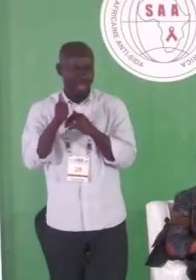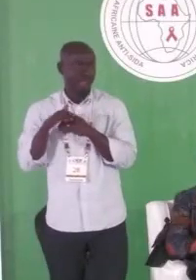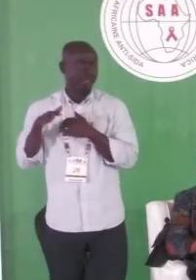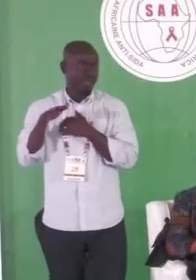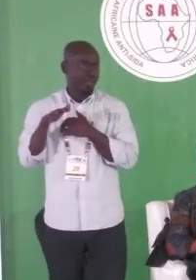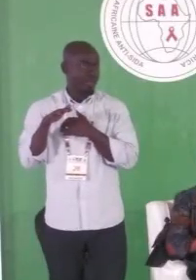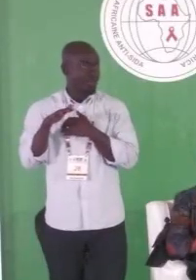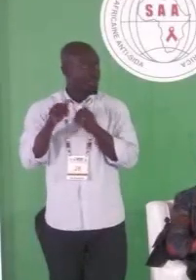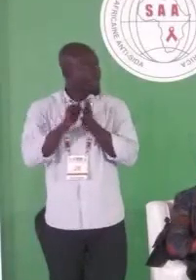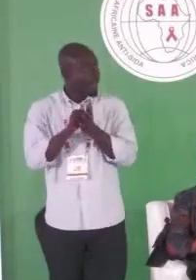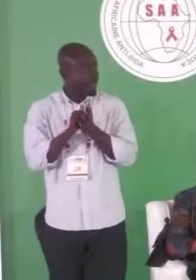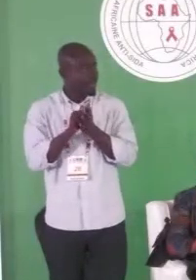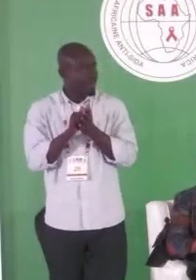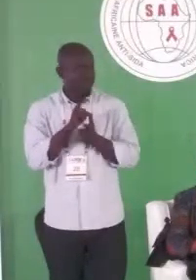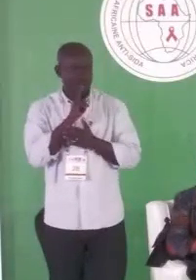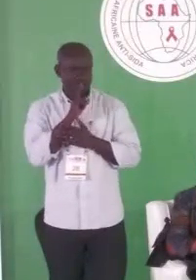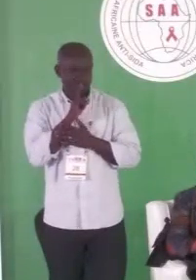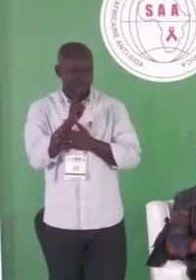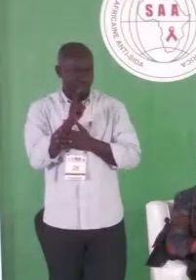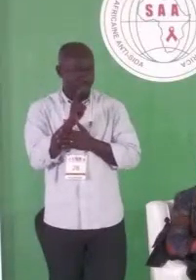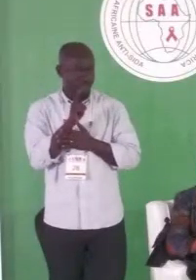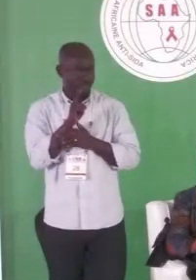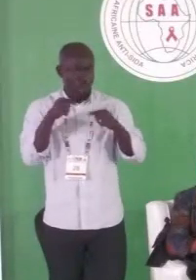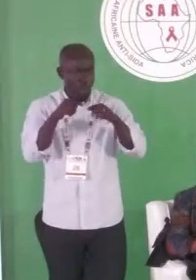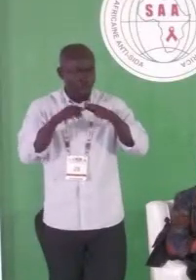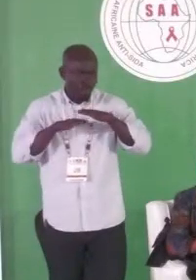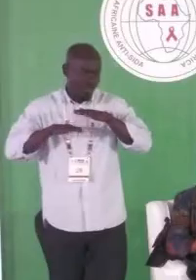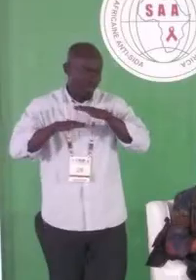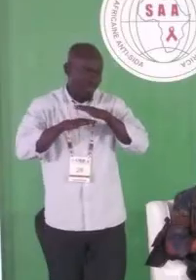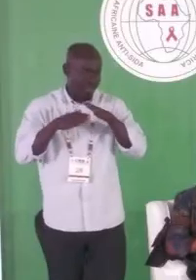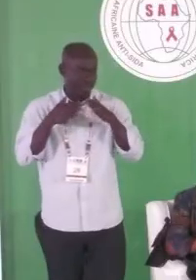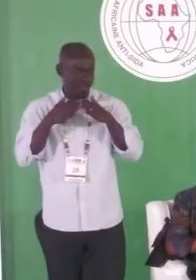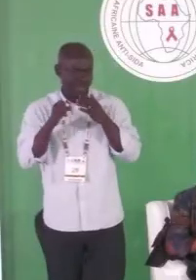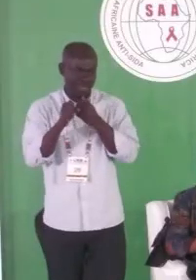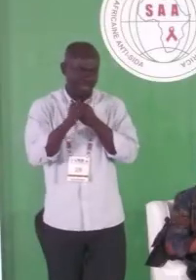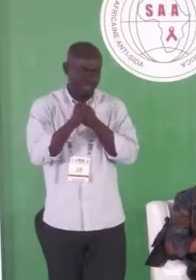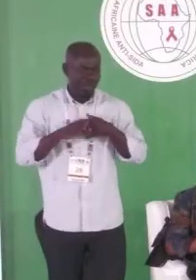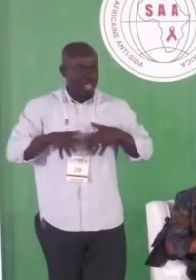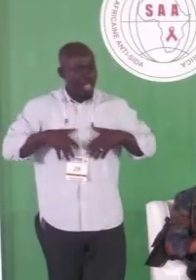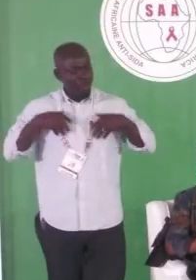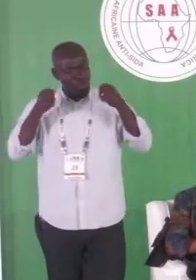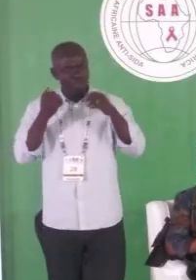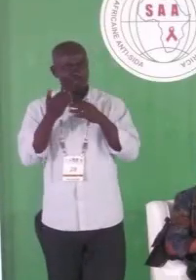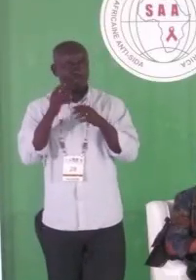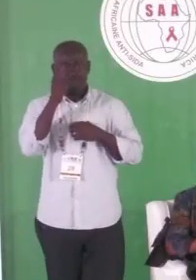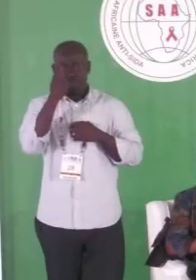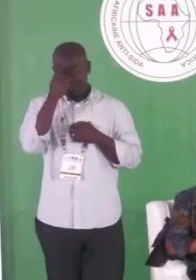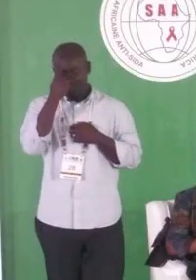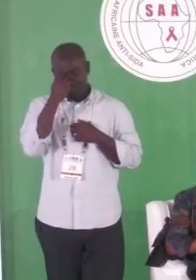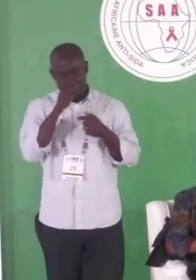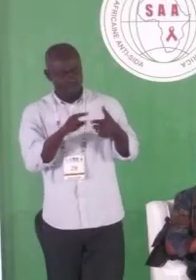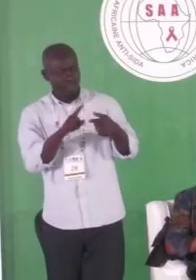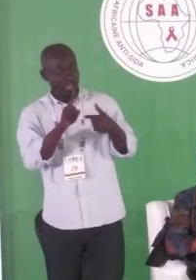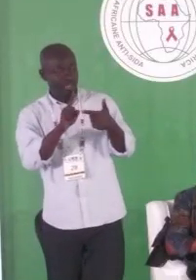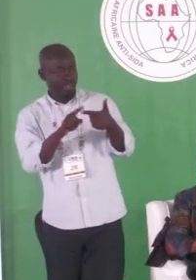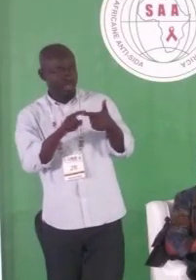that really owes to the foundational leadership and commitment of the government. Secondly, we looked